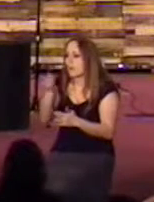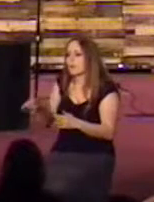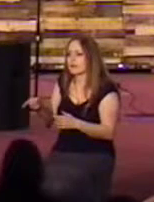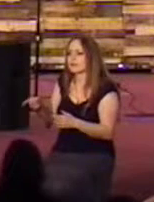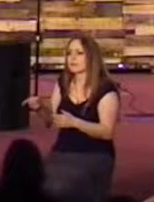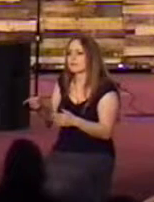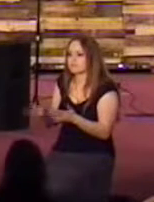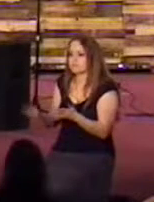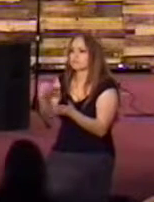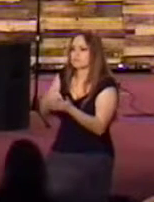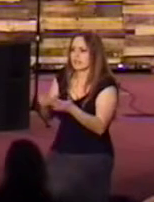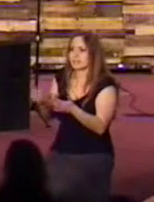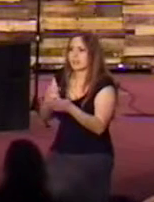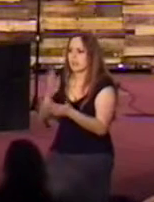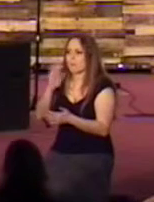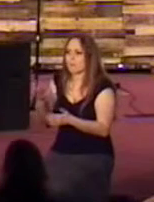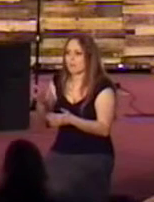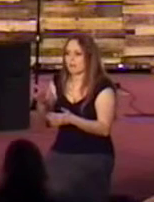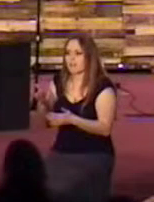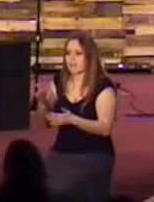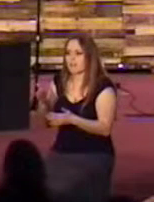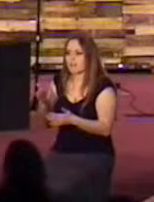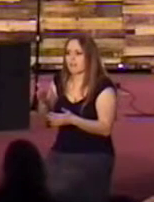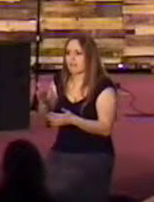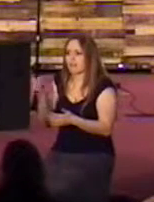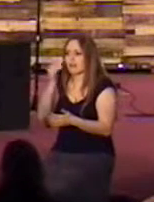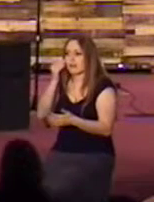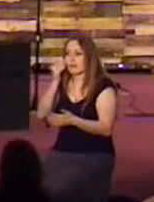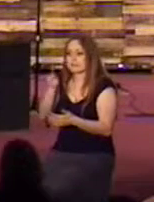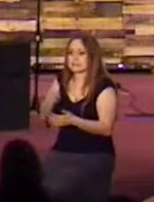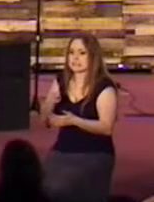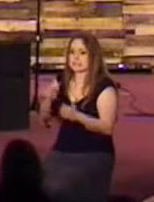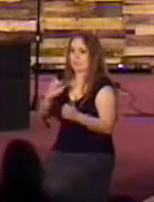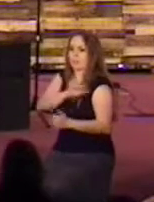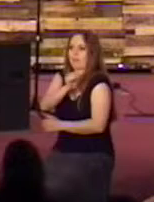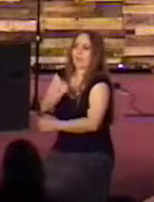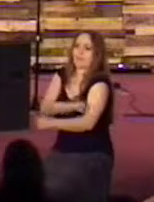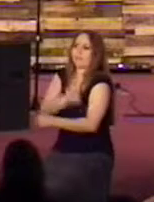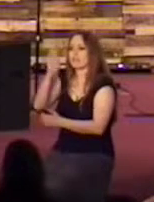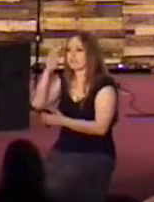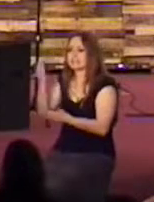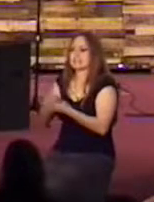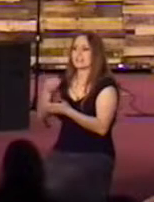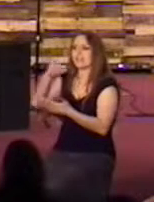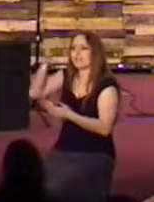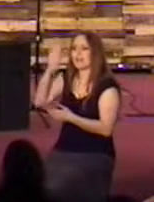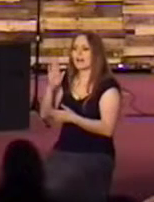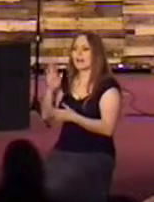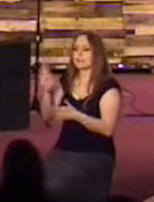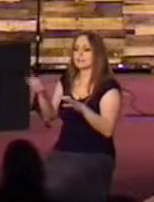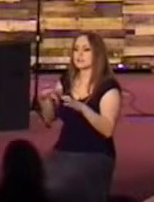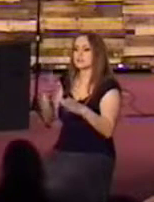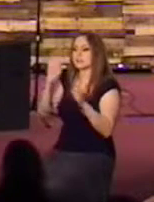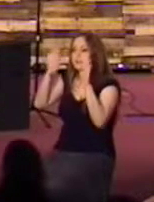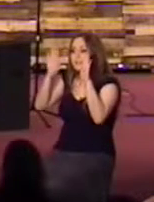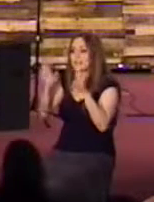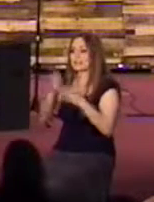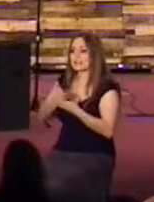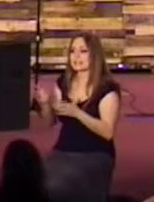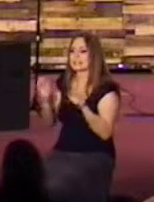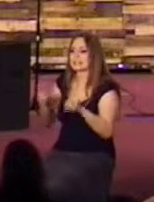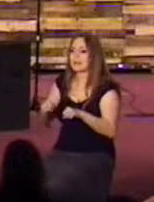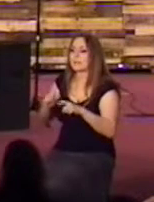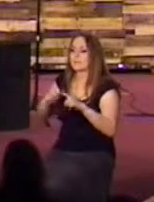the dead, right? I mean, he's Jesus. He knows he's all-powerful. He knows he's the Son of God. He knows he can do great things. And he stops